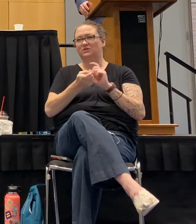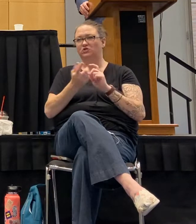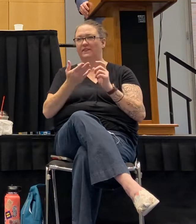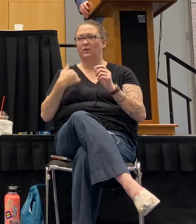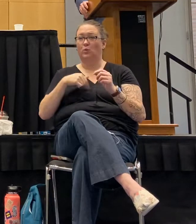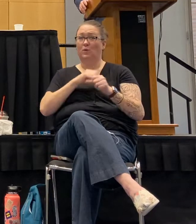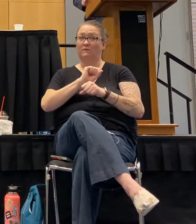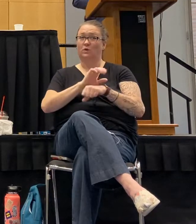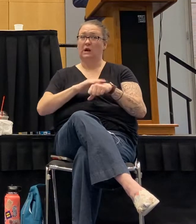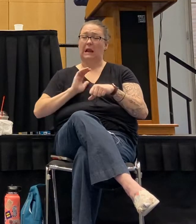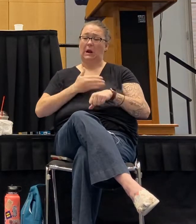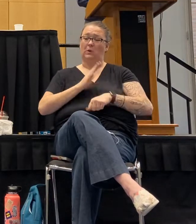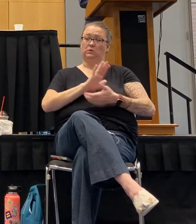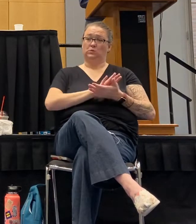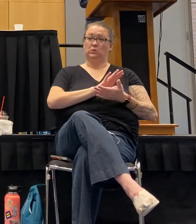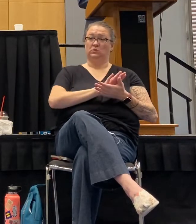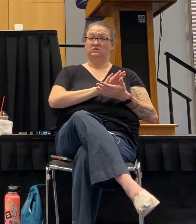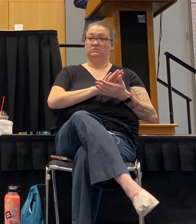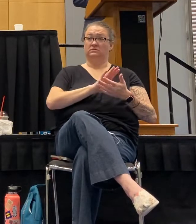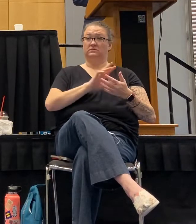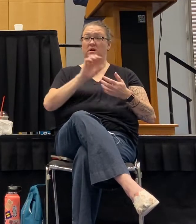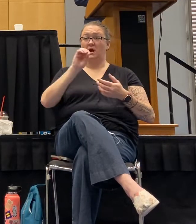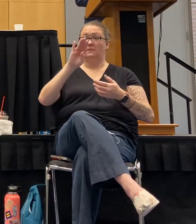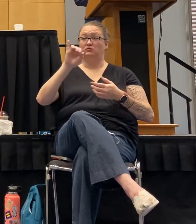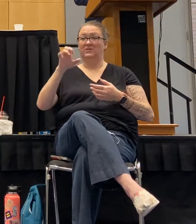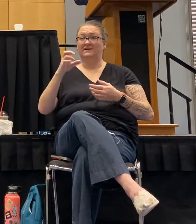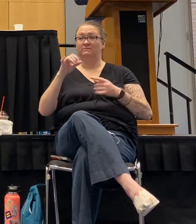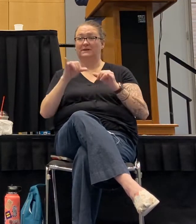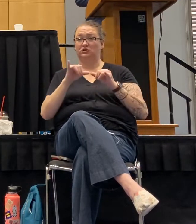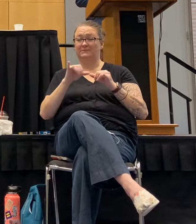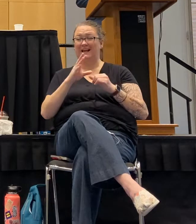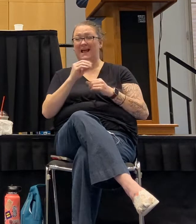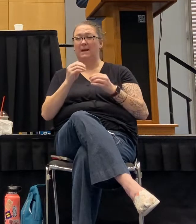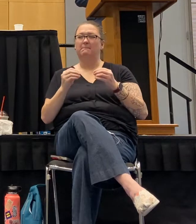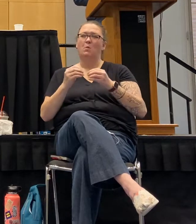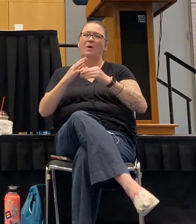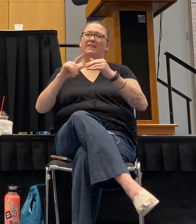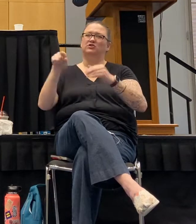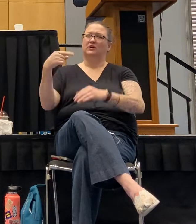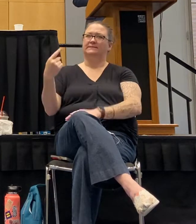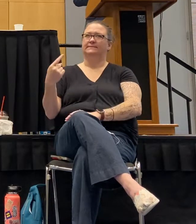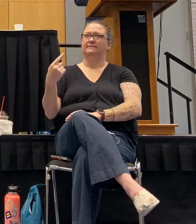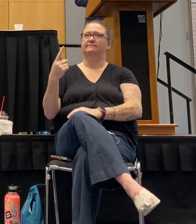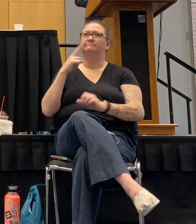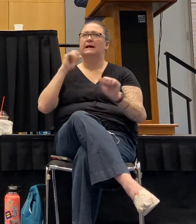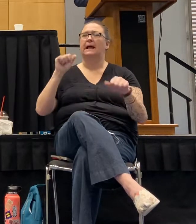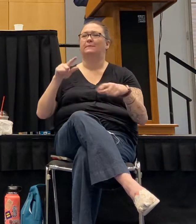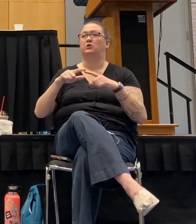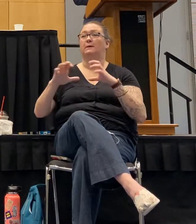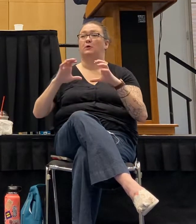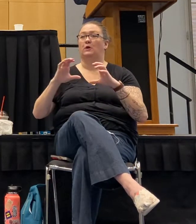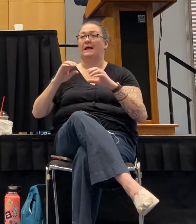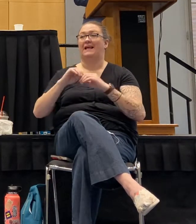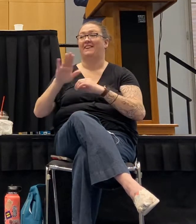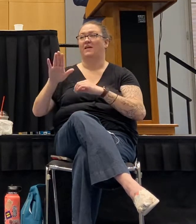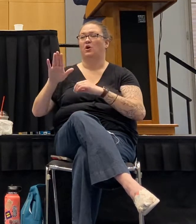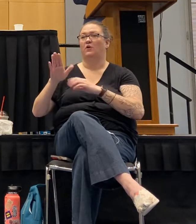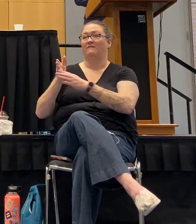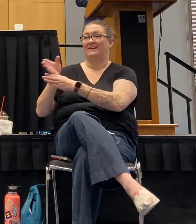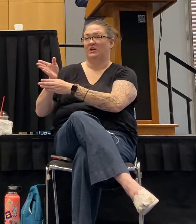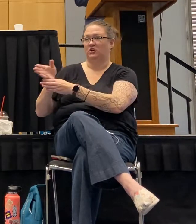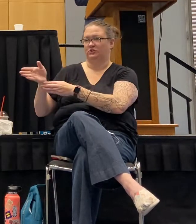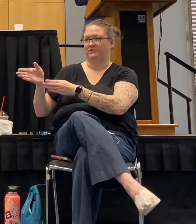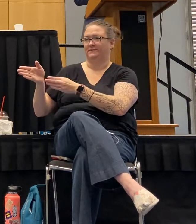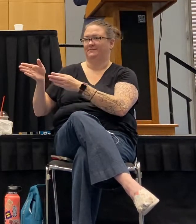worked on our campuses. Objective measurement, and more than just being able to communicate in their field, they need